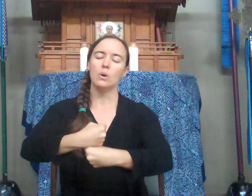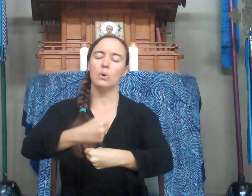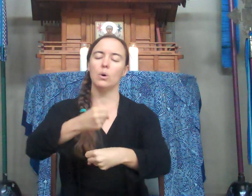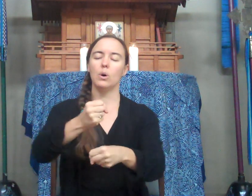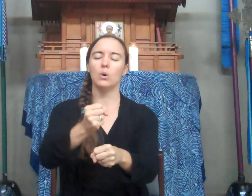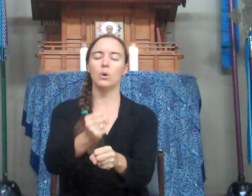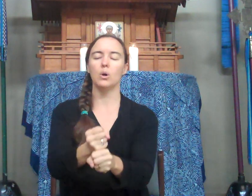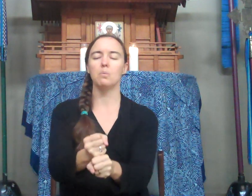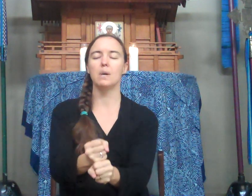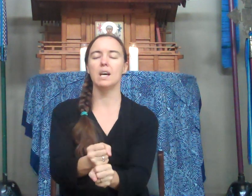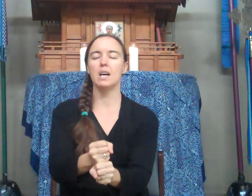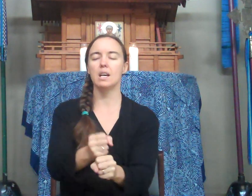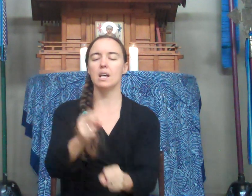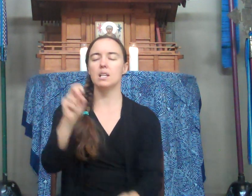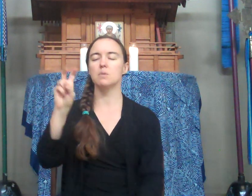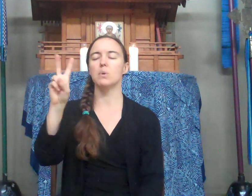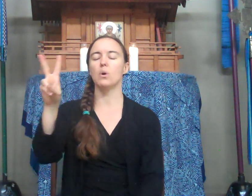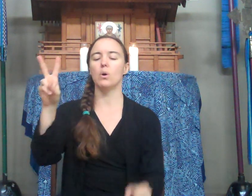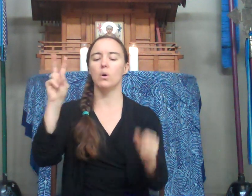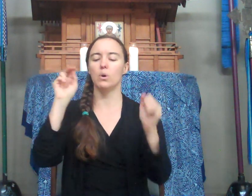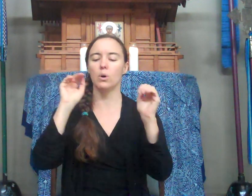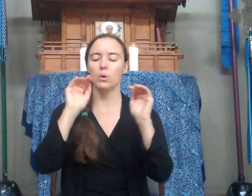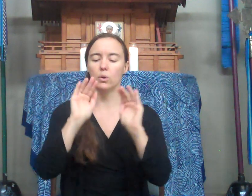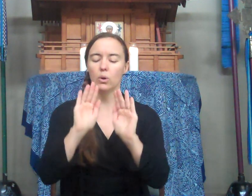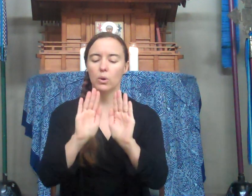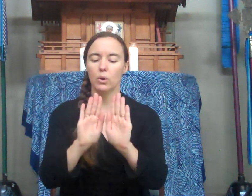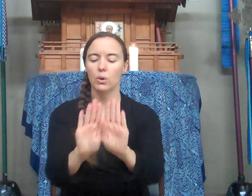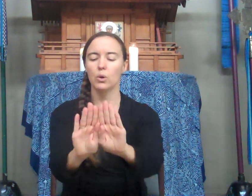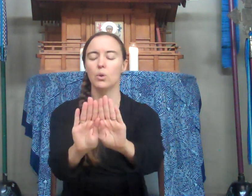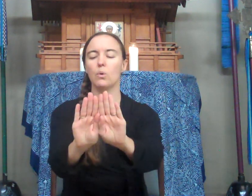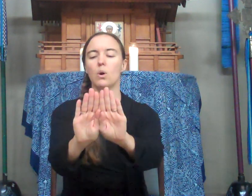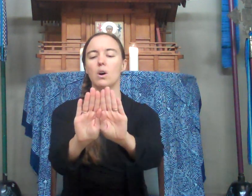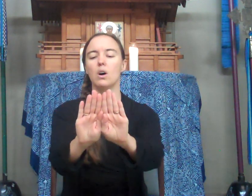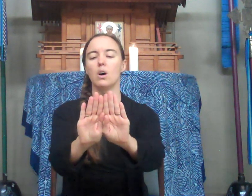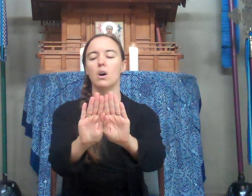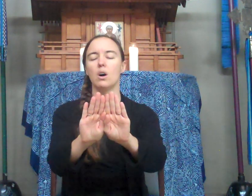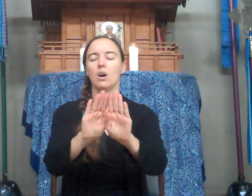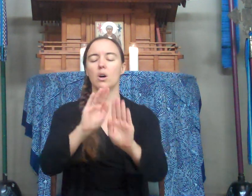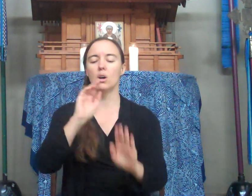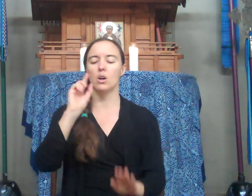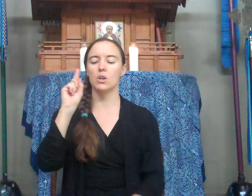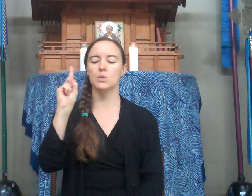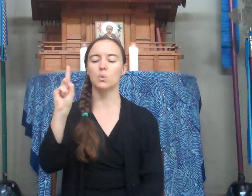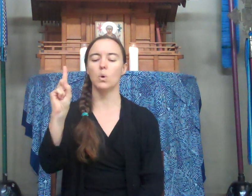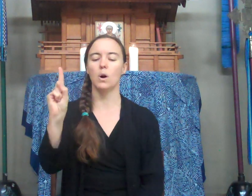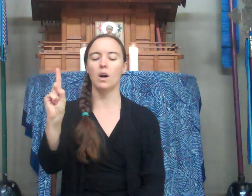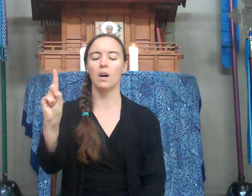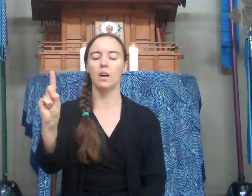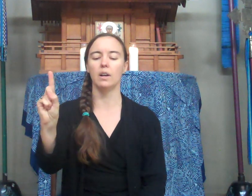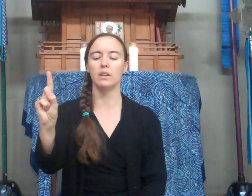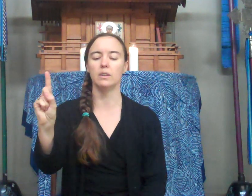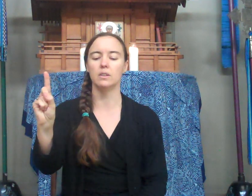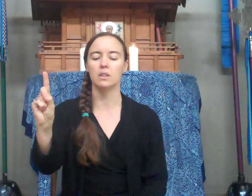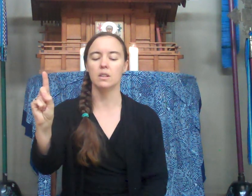cornerstone, who makes both walls